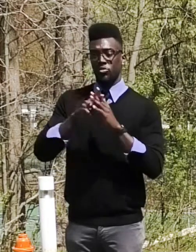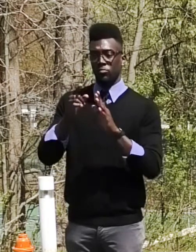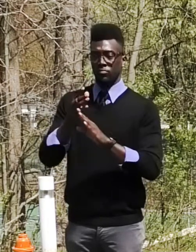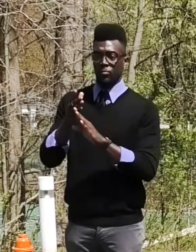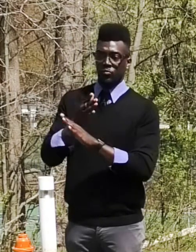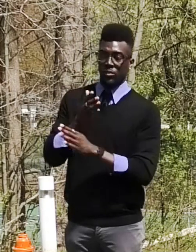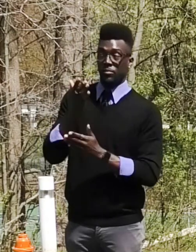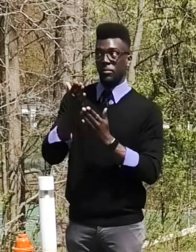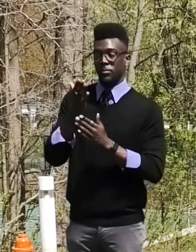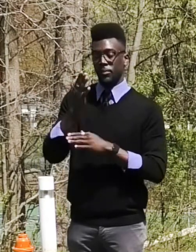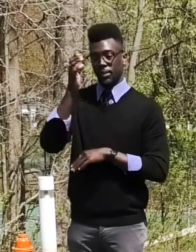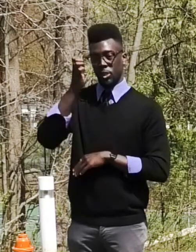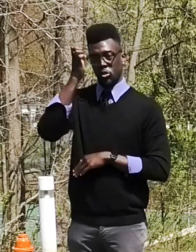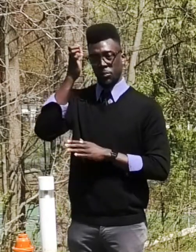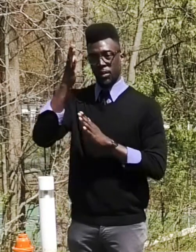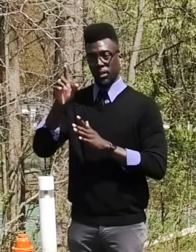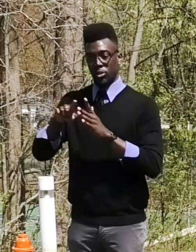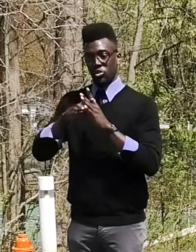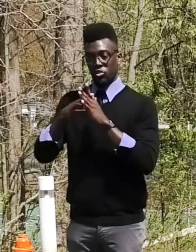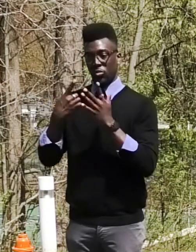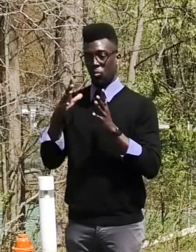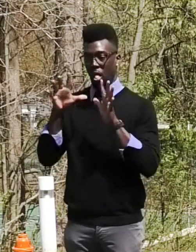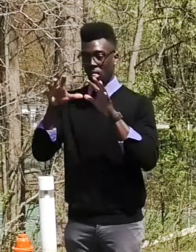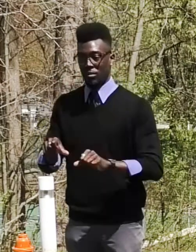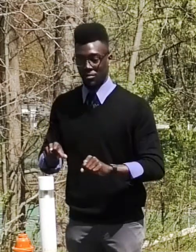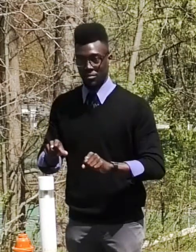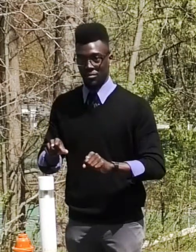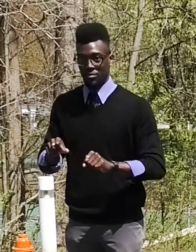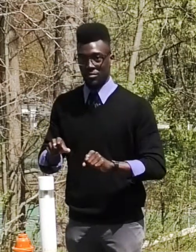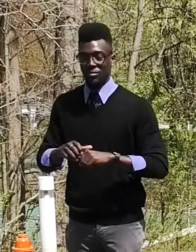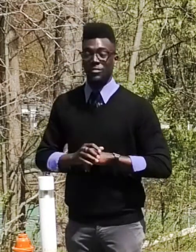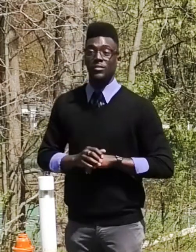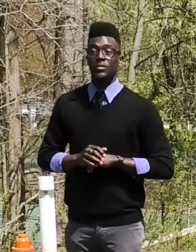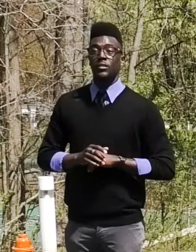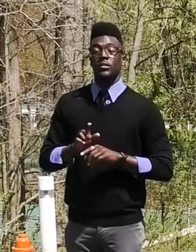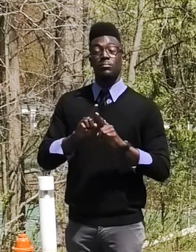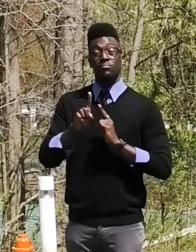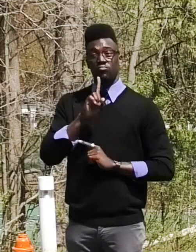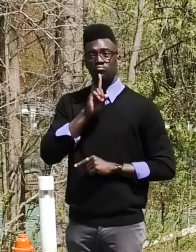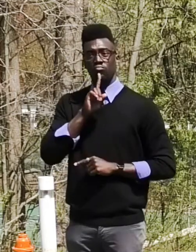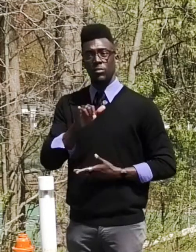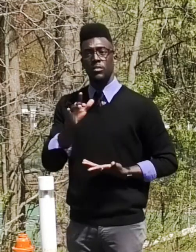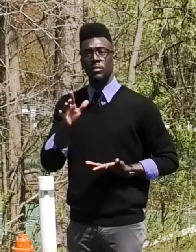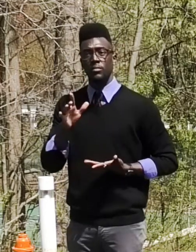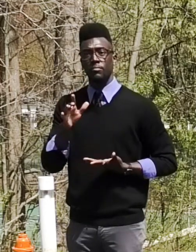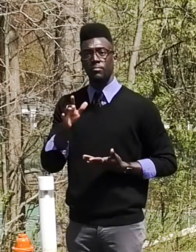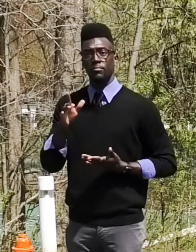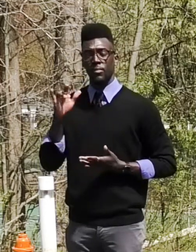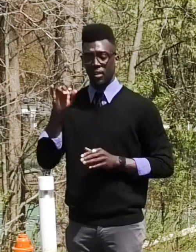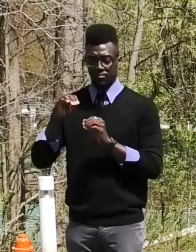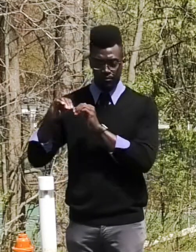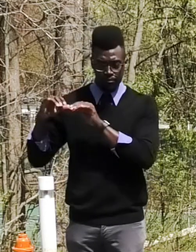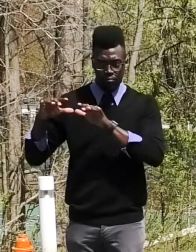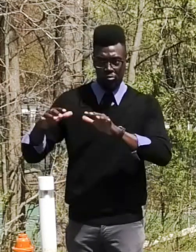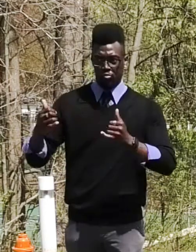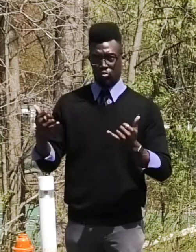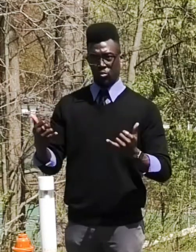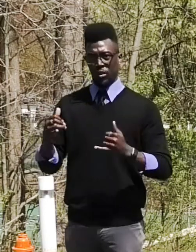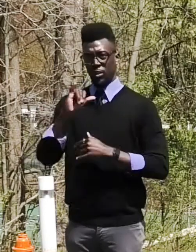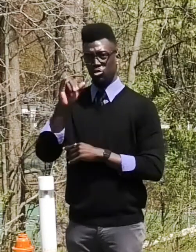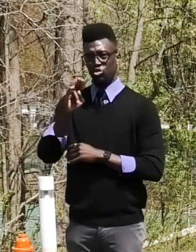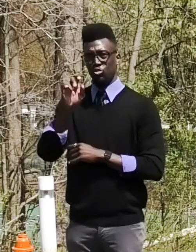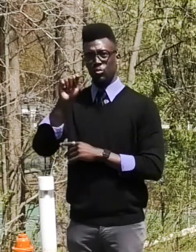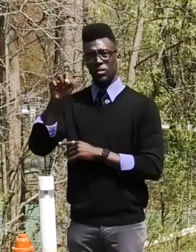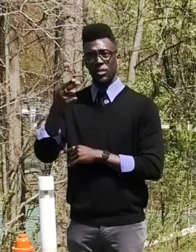guess when Europeans decided they want to do this, the reality is it extends until this day. And Juneteenth